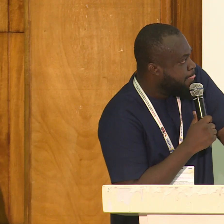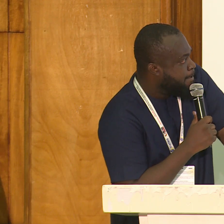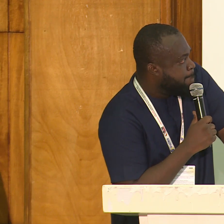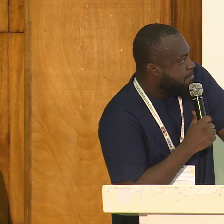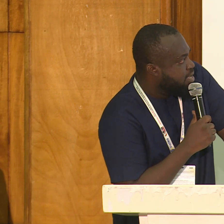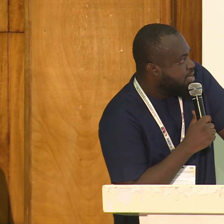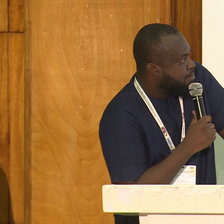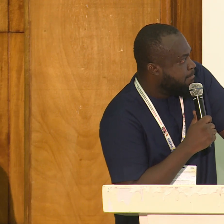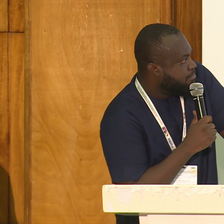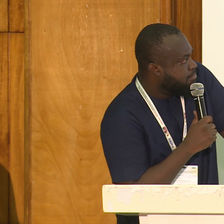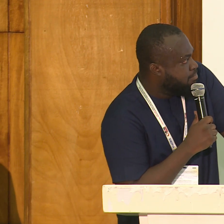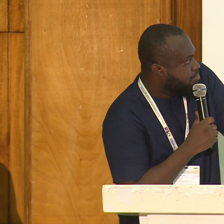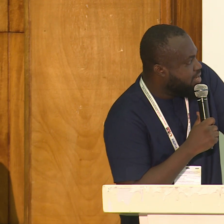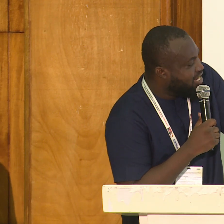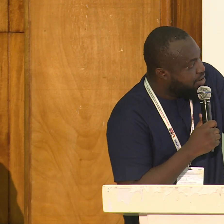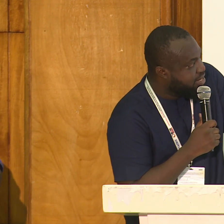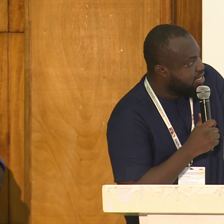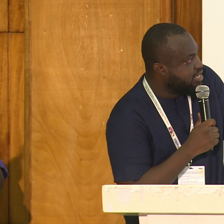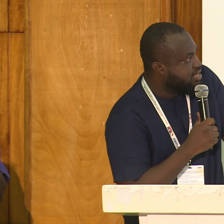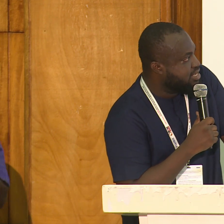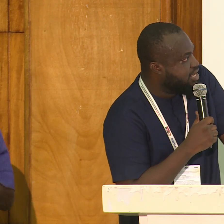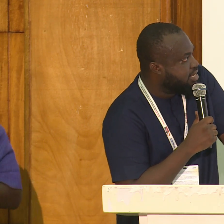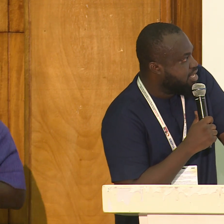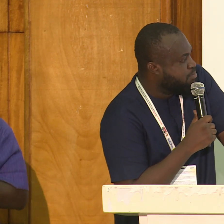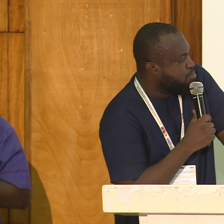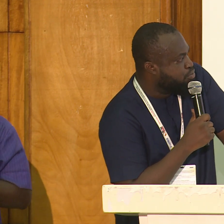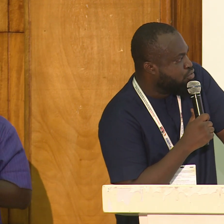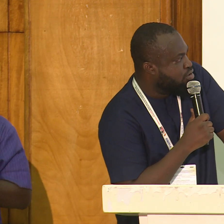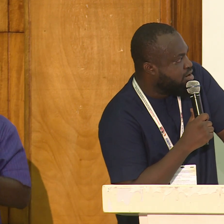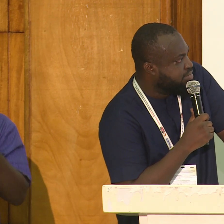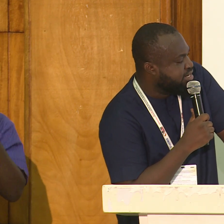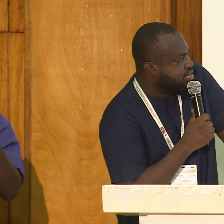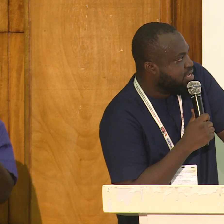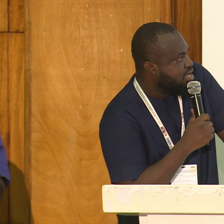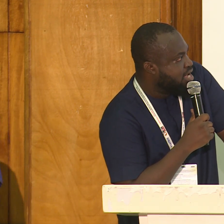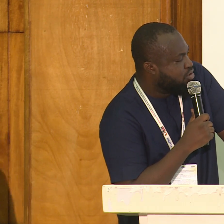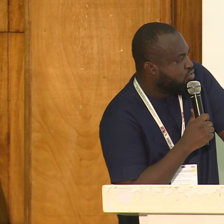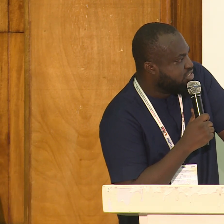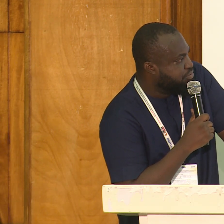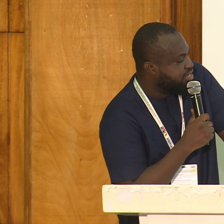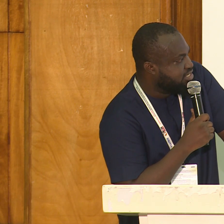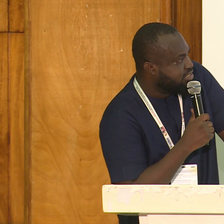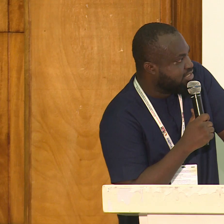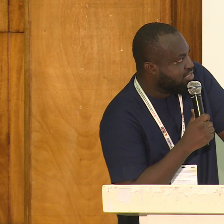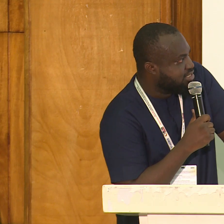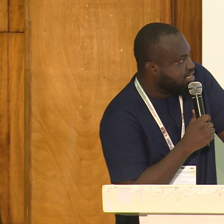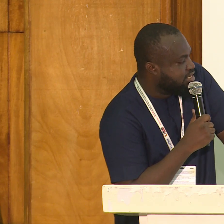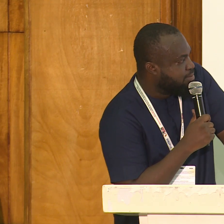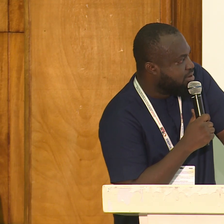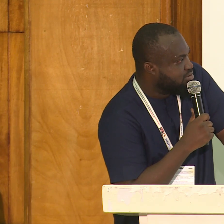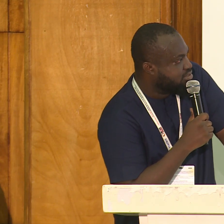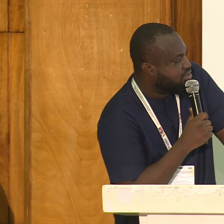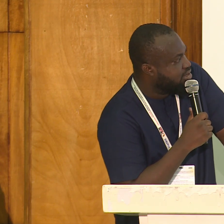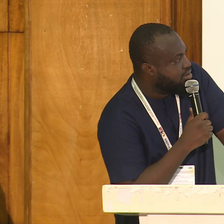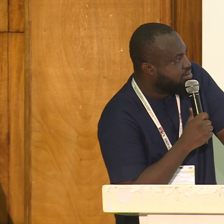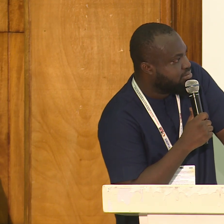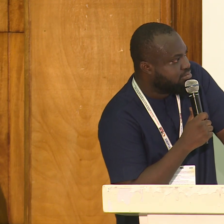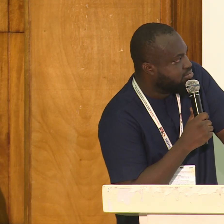regions. And currently, the KP programming across the regions is in